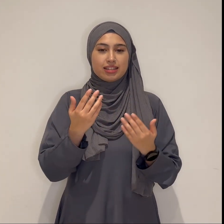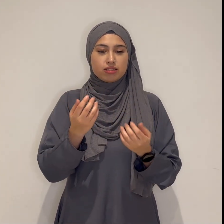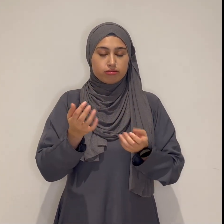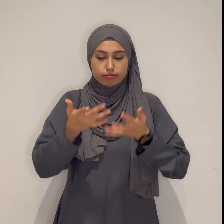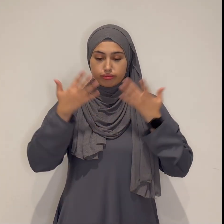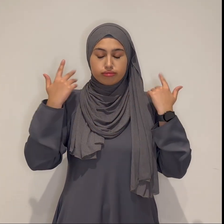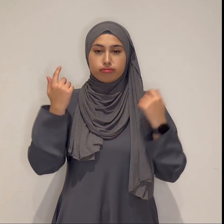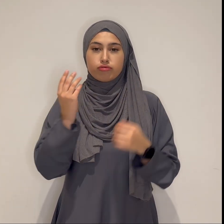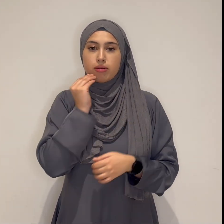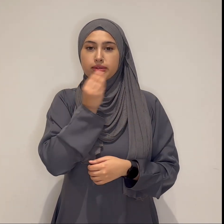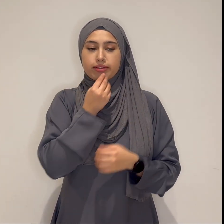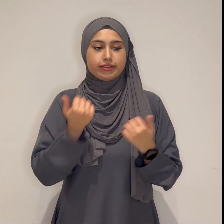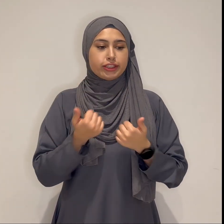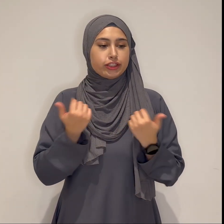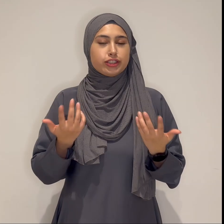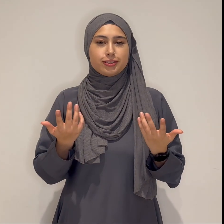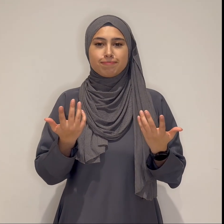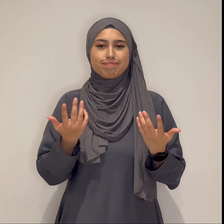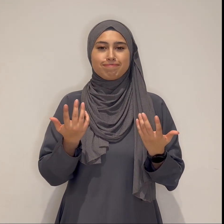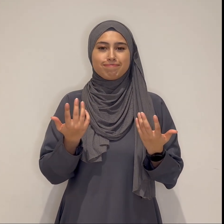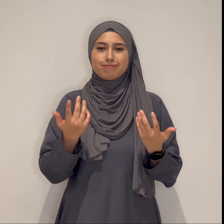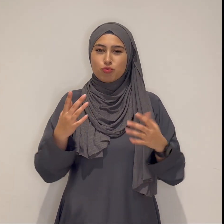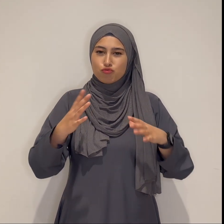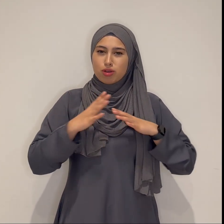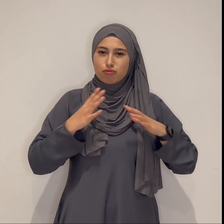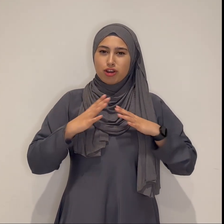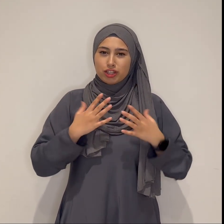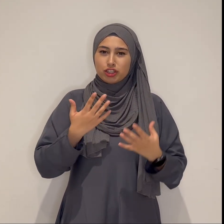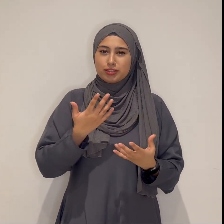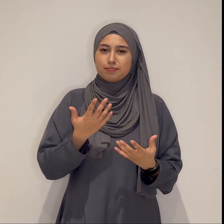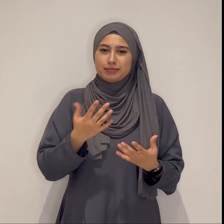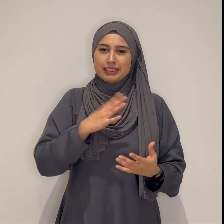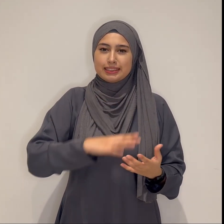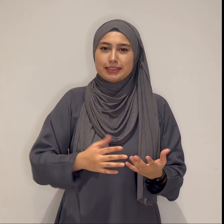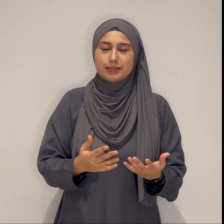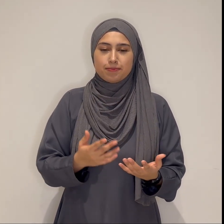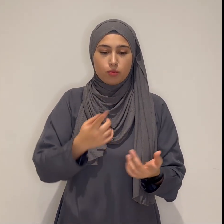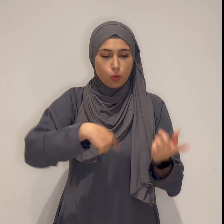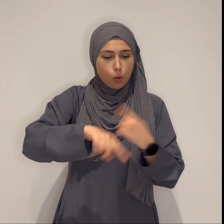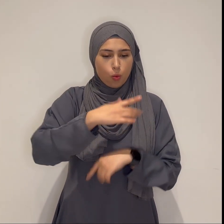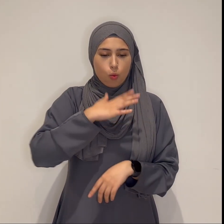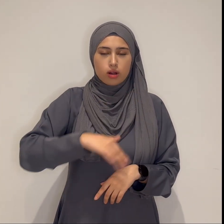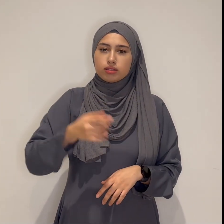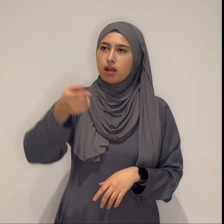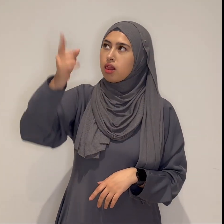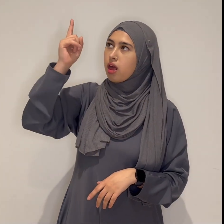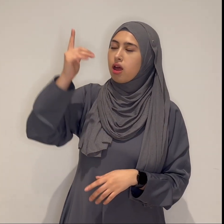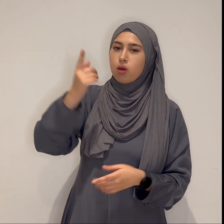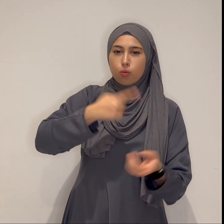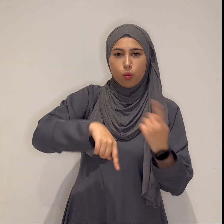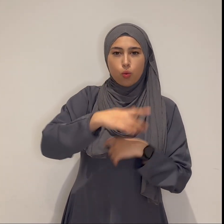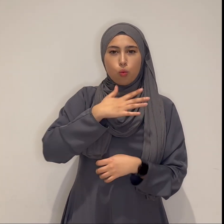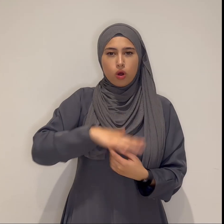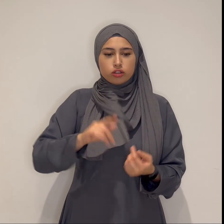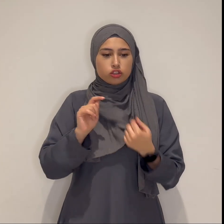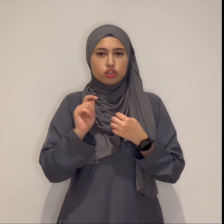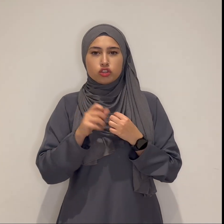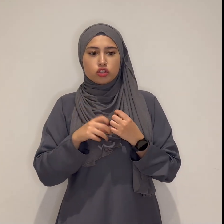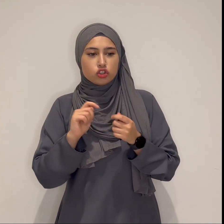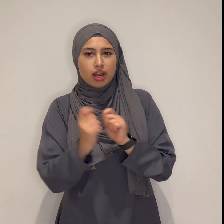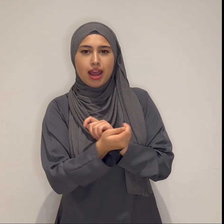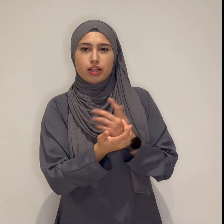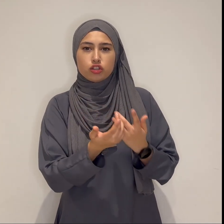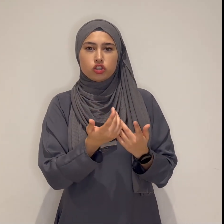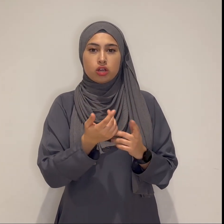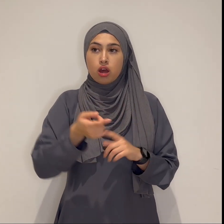month of Ramadan has just slipped away and gone. This is preparation, my brothers in Islam. We all want Allah subhanahu wa ta'ala. We all